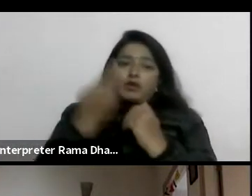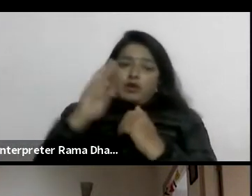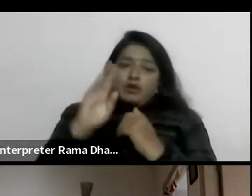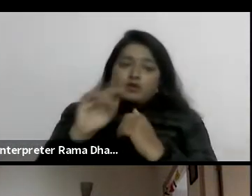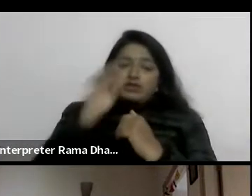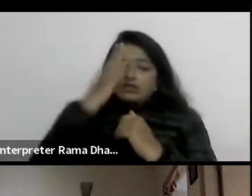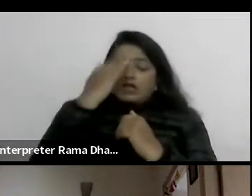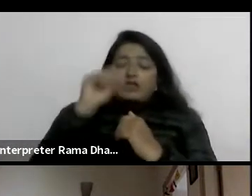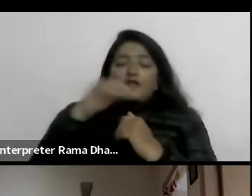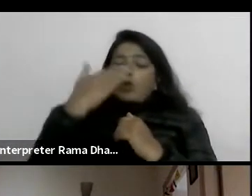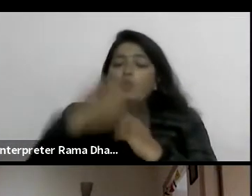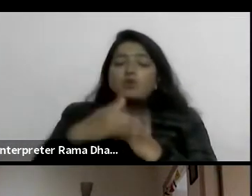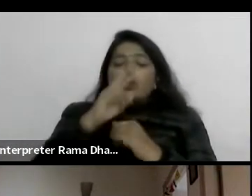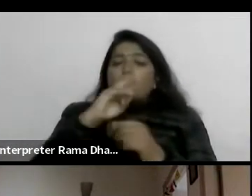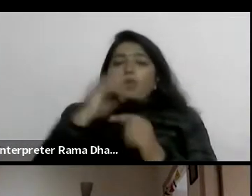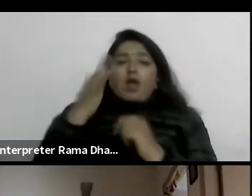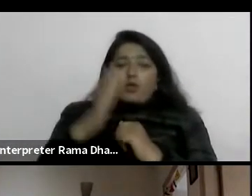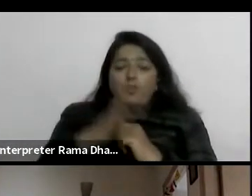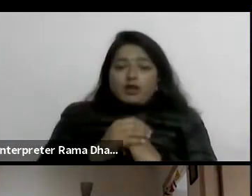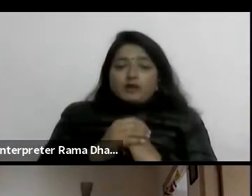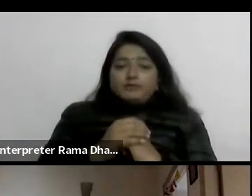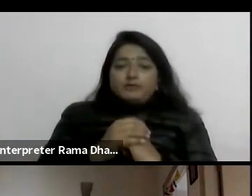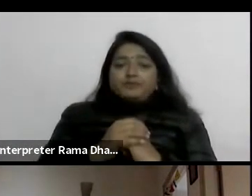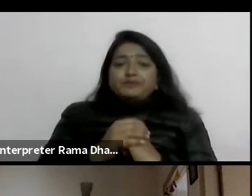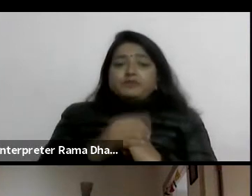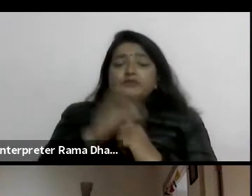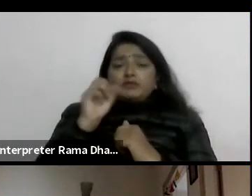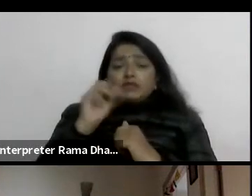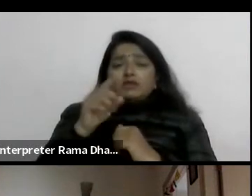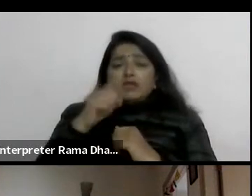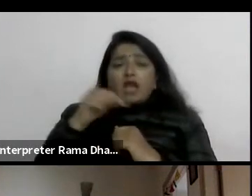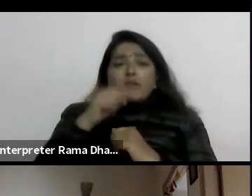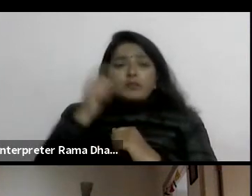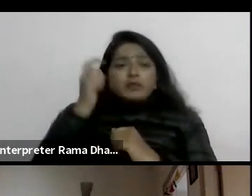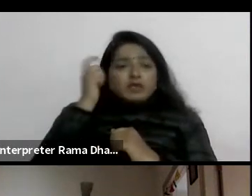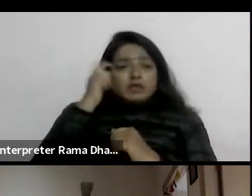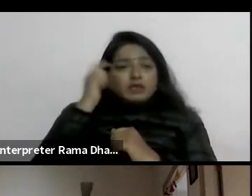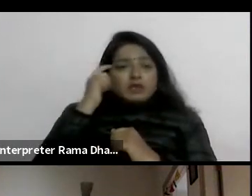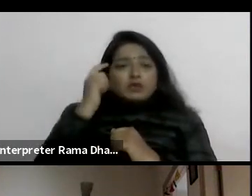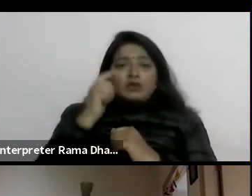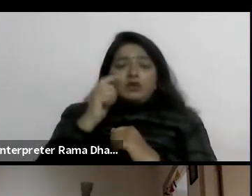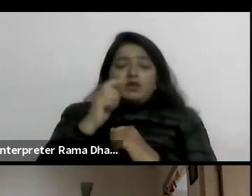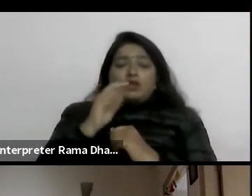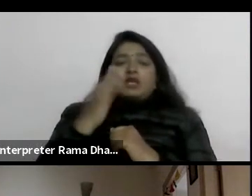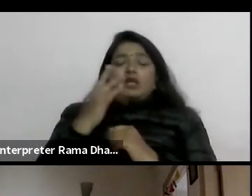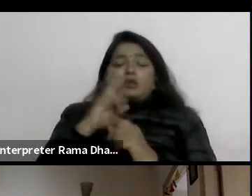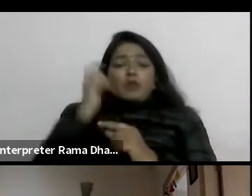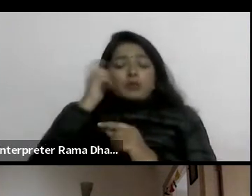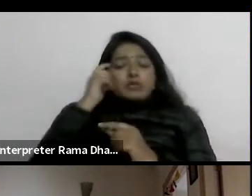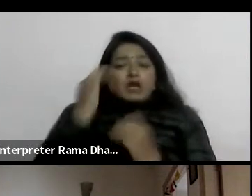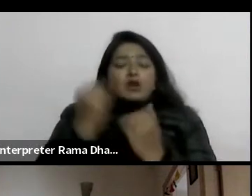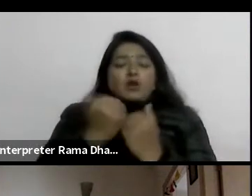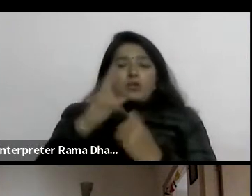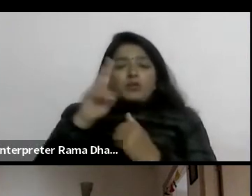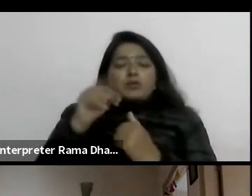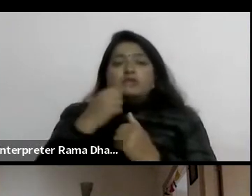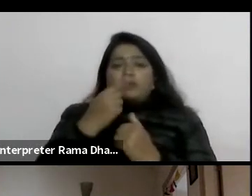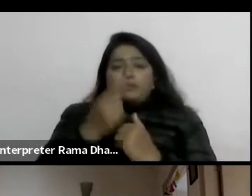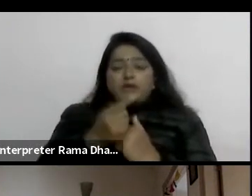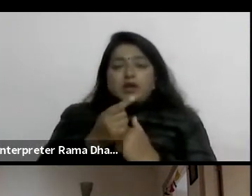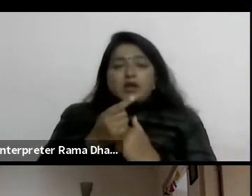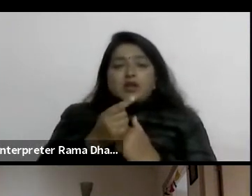stop now. But I think when I think of allyship, strangely, in